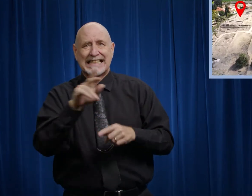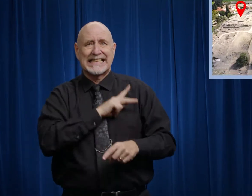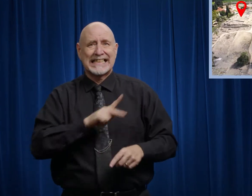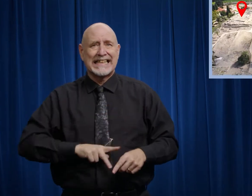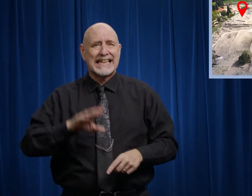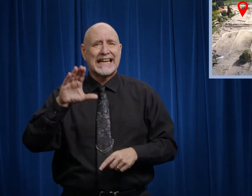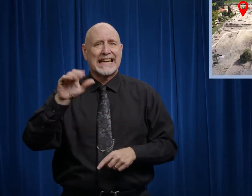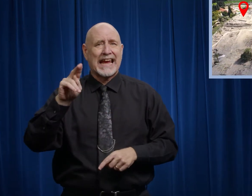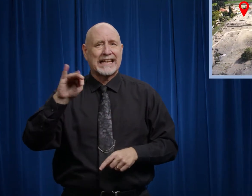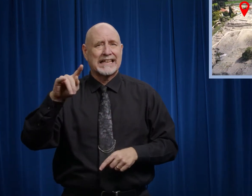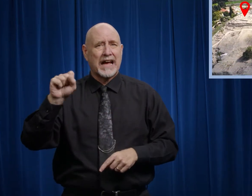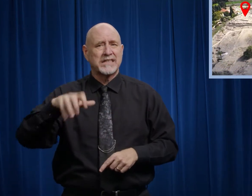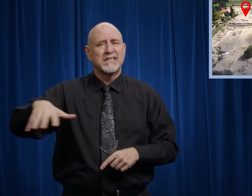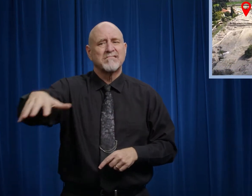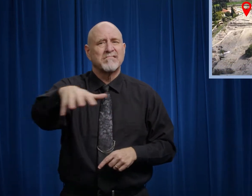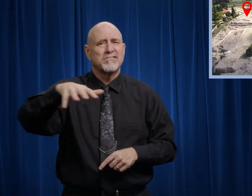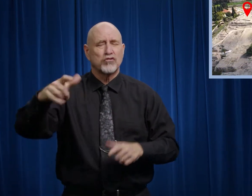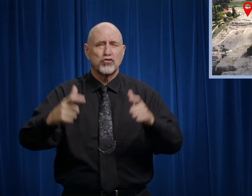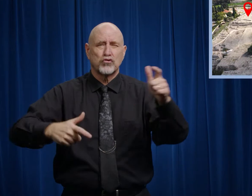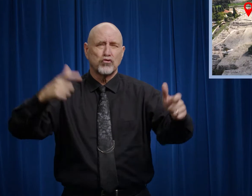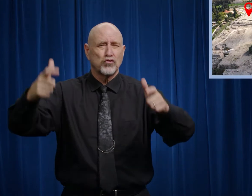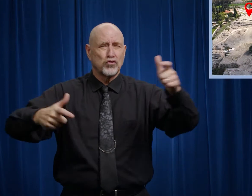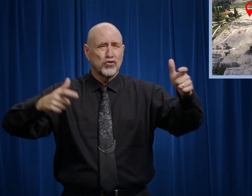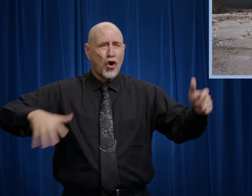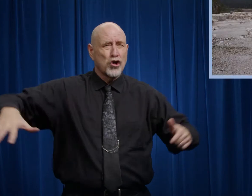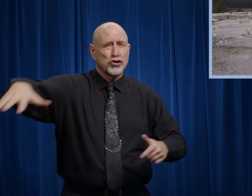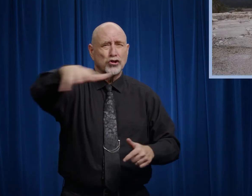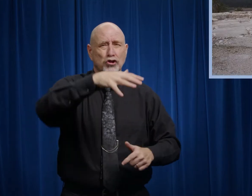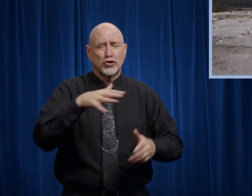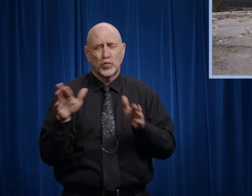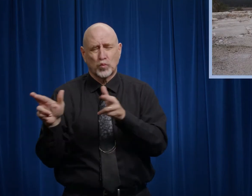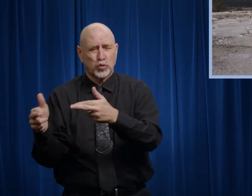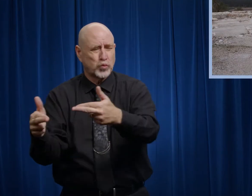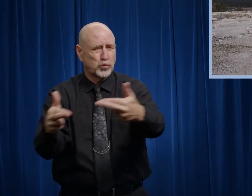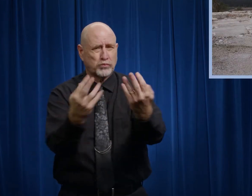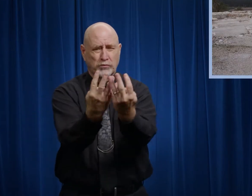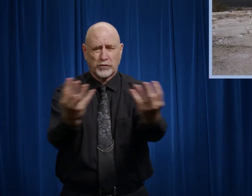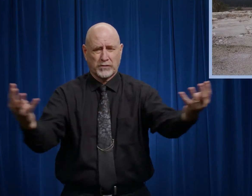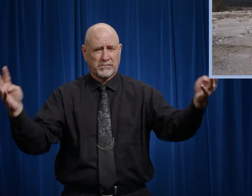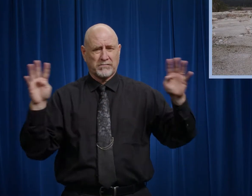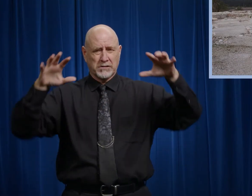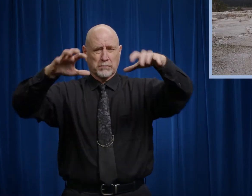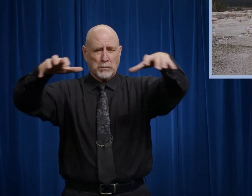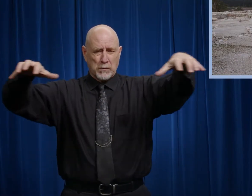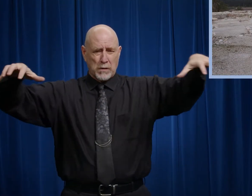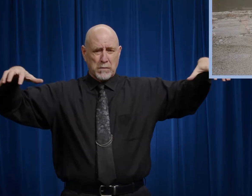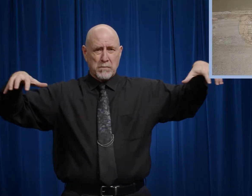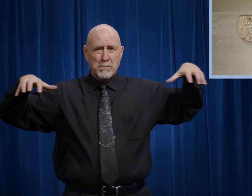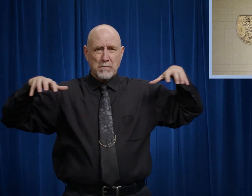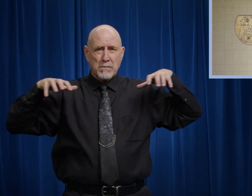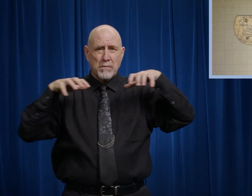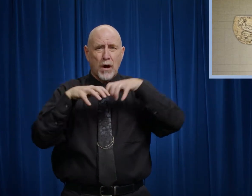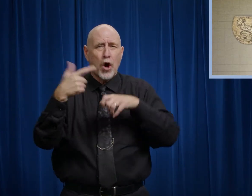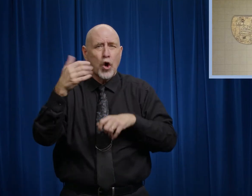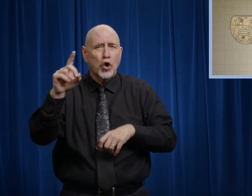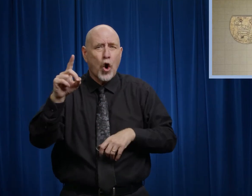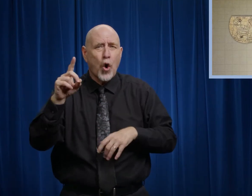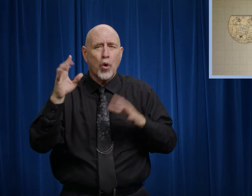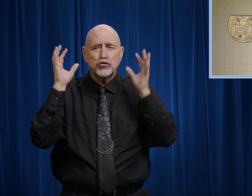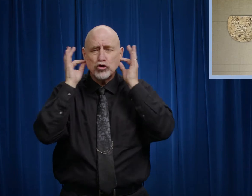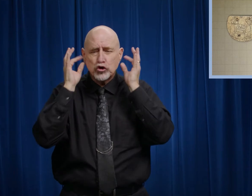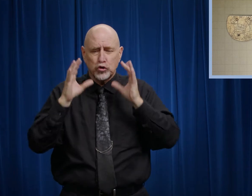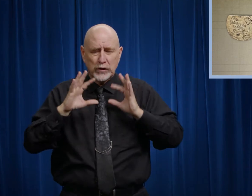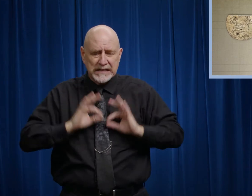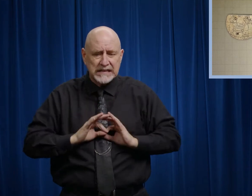palace of the Canaanite kings. It was large and elaborate with rooms built around a courtyard. Gold jewelry